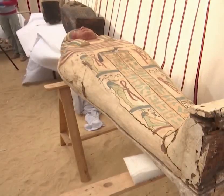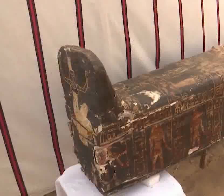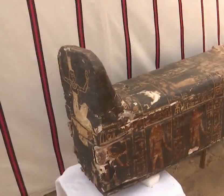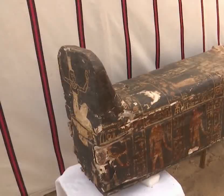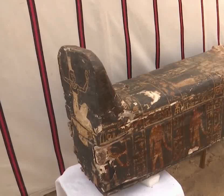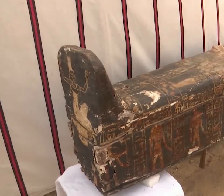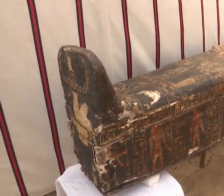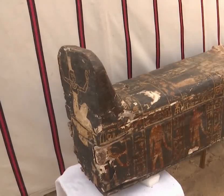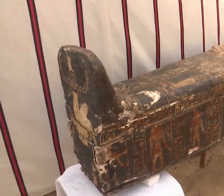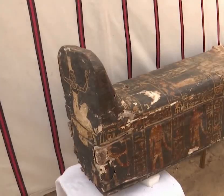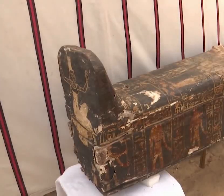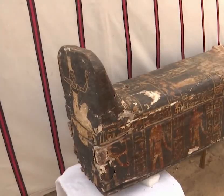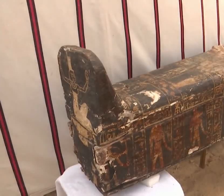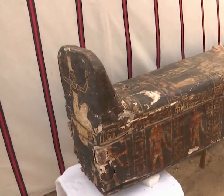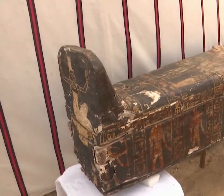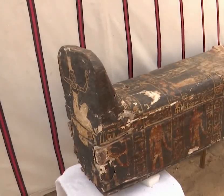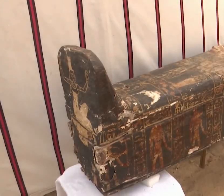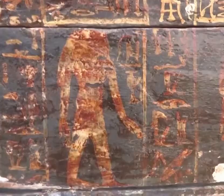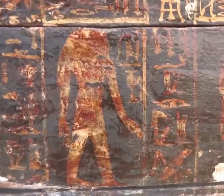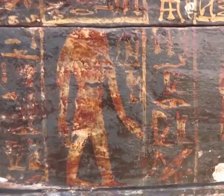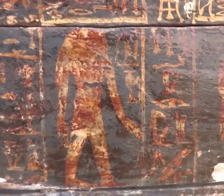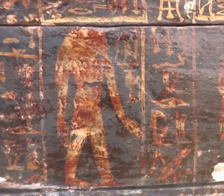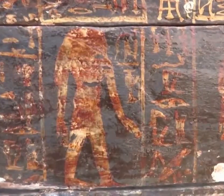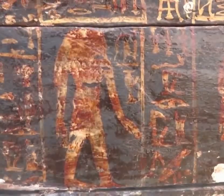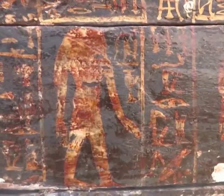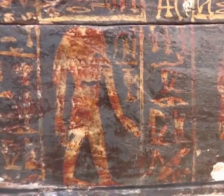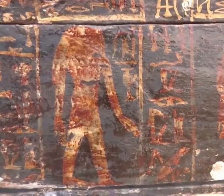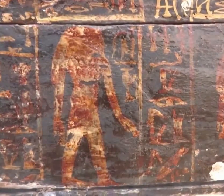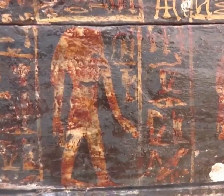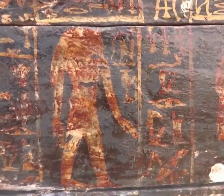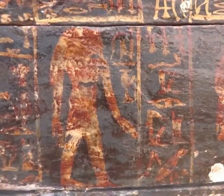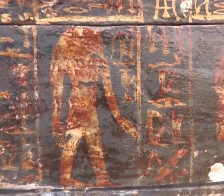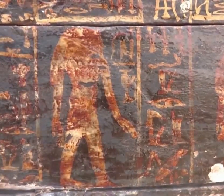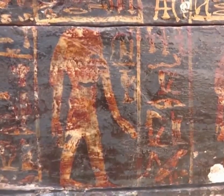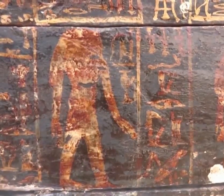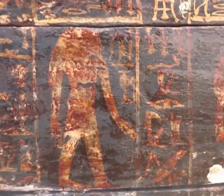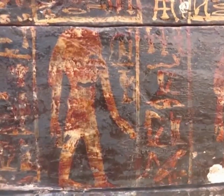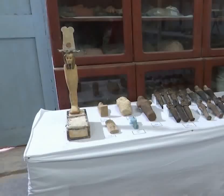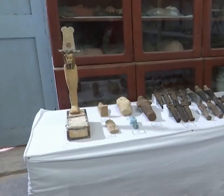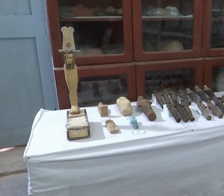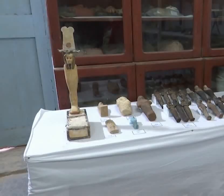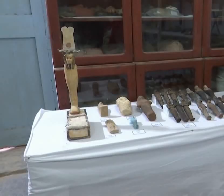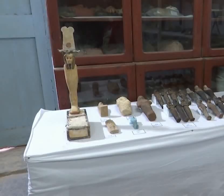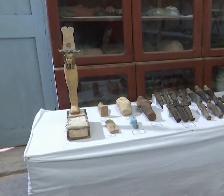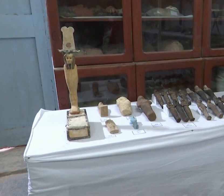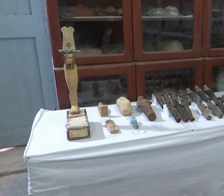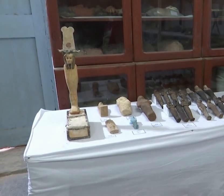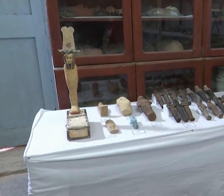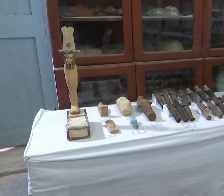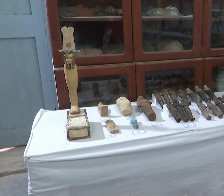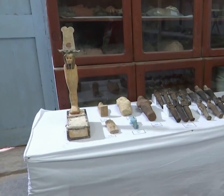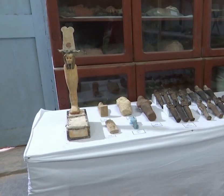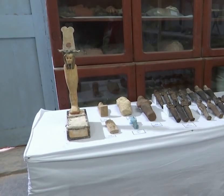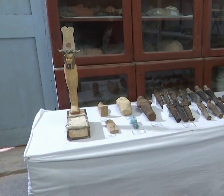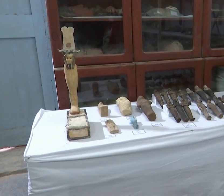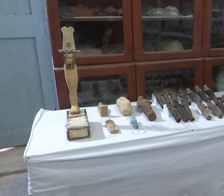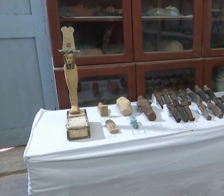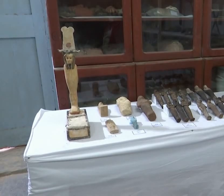the shafts, unique artifacts. We found a papyri about 5 meters long. We found major statuettes.